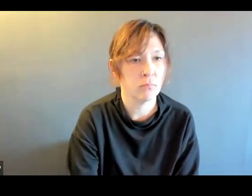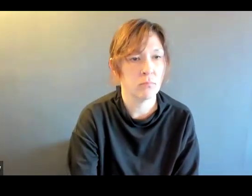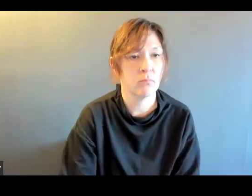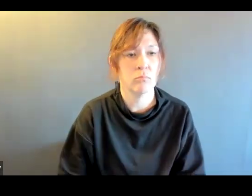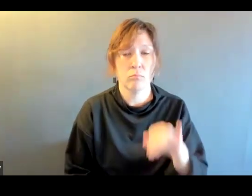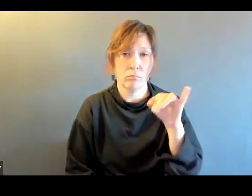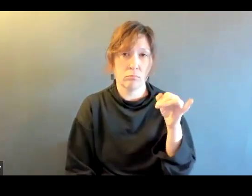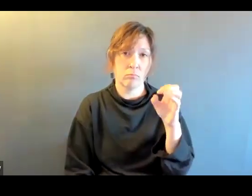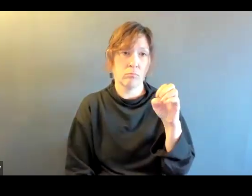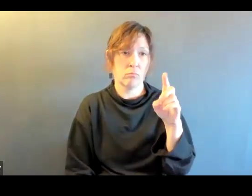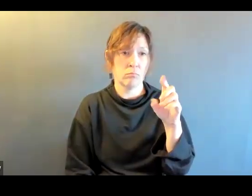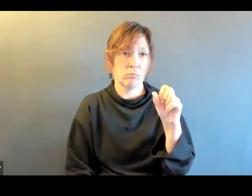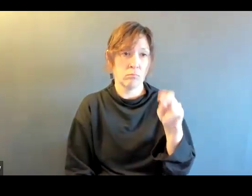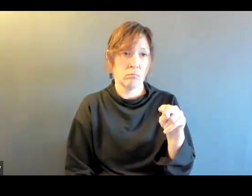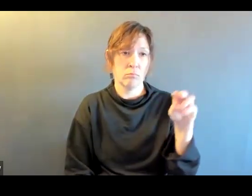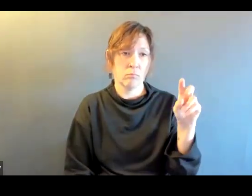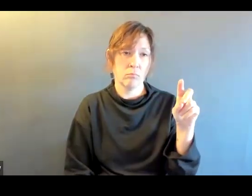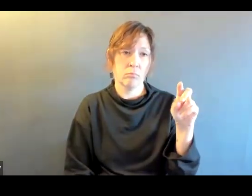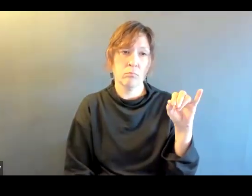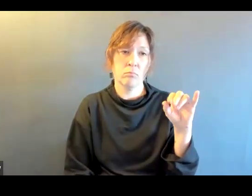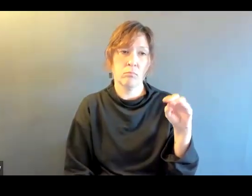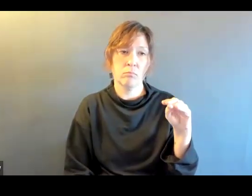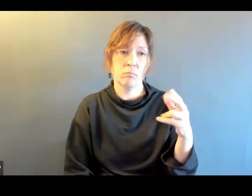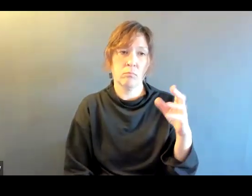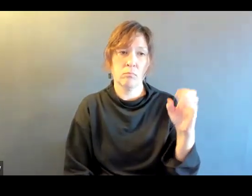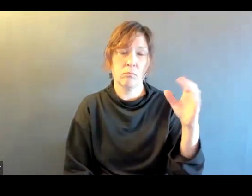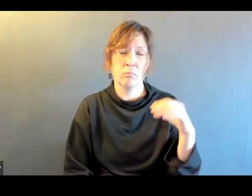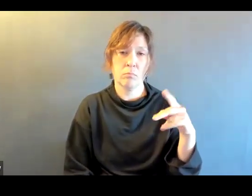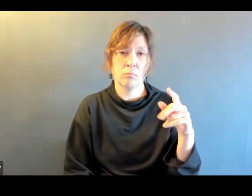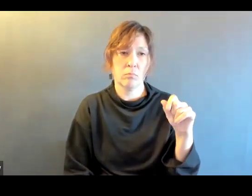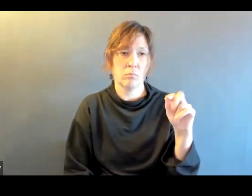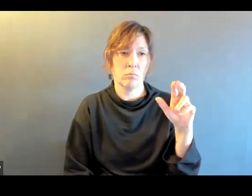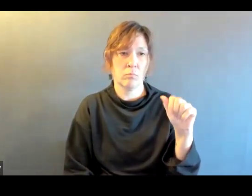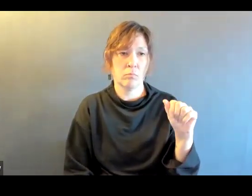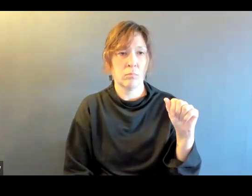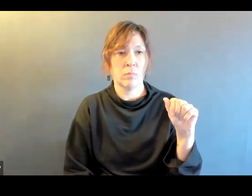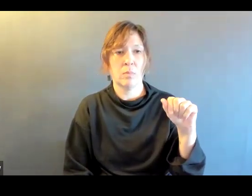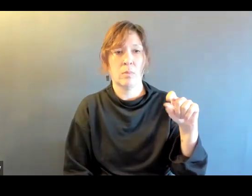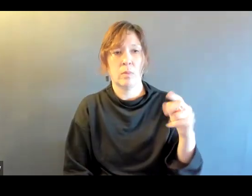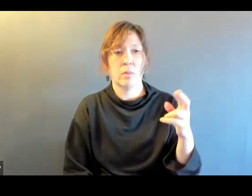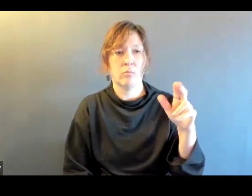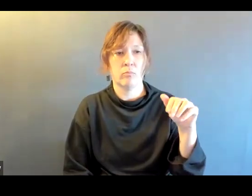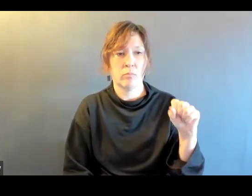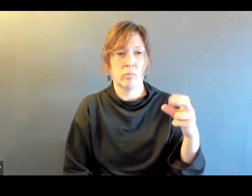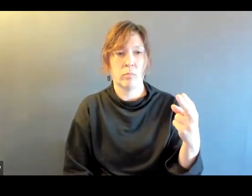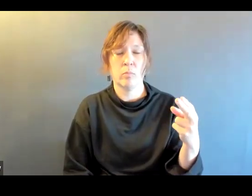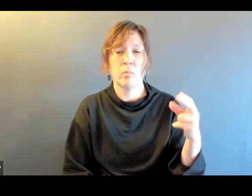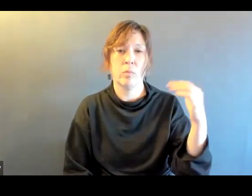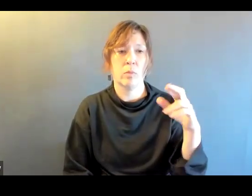Jedson Dimanche, Patricia Thrash, Ruth Wong, and Erin Konarny.